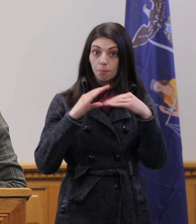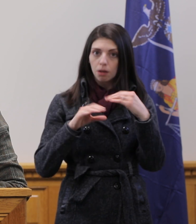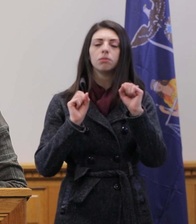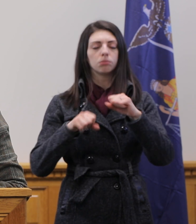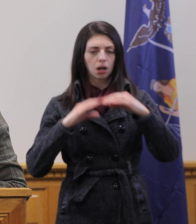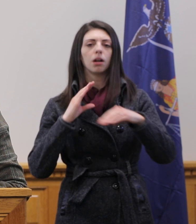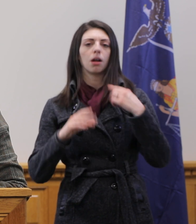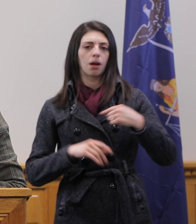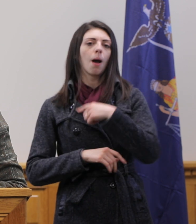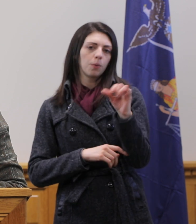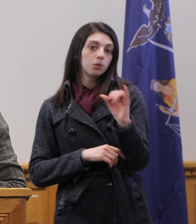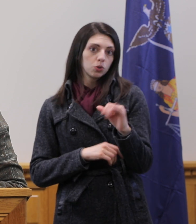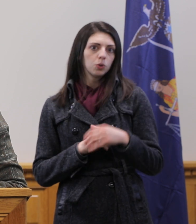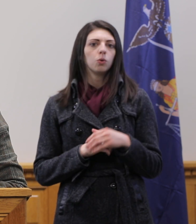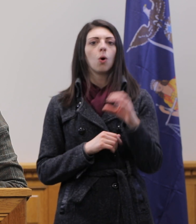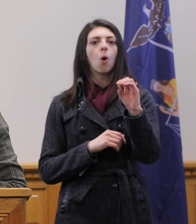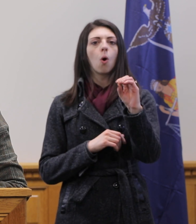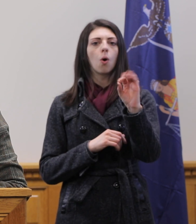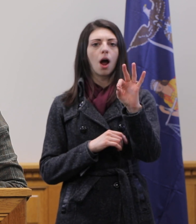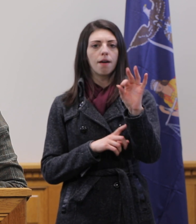us with your questions at